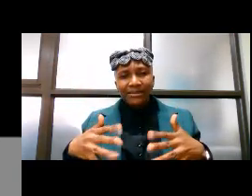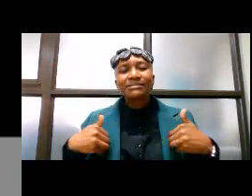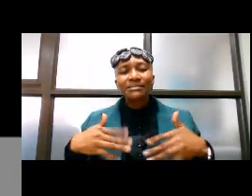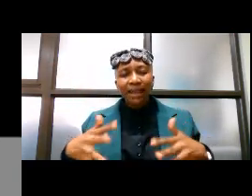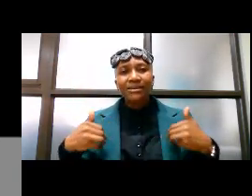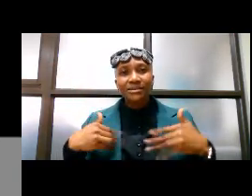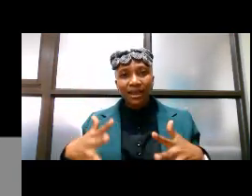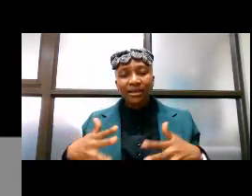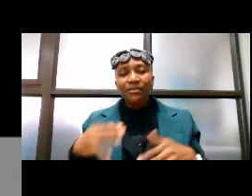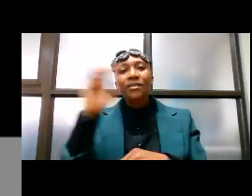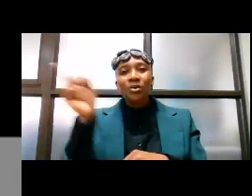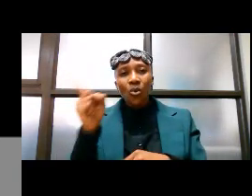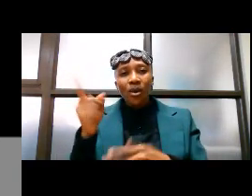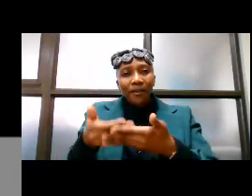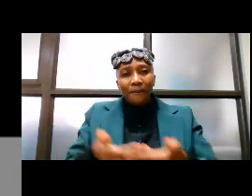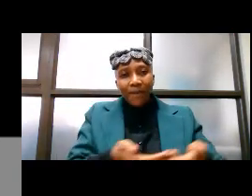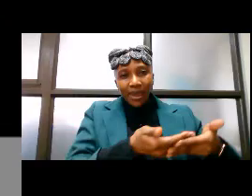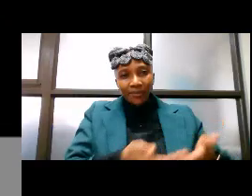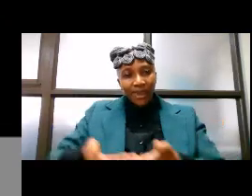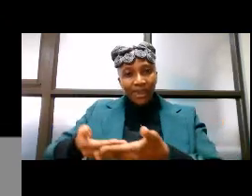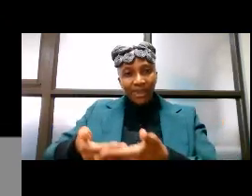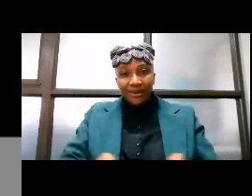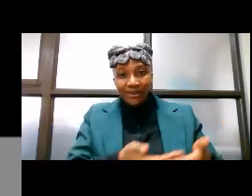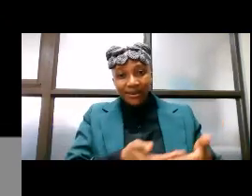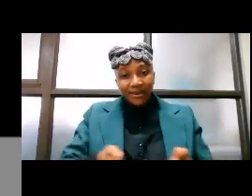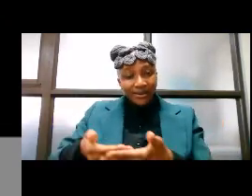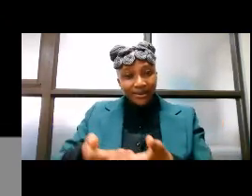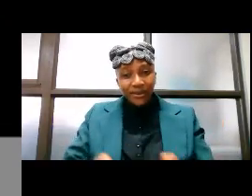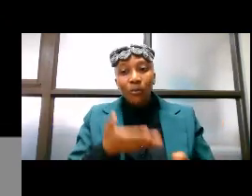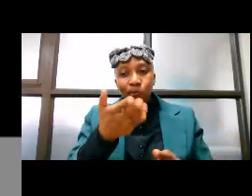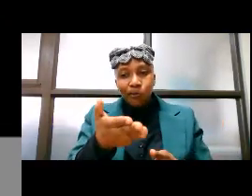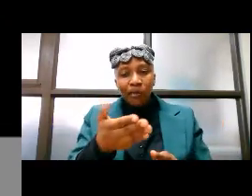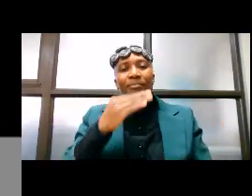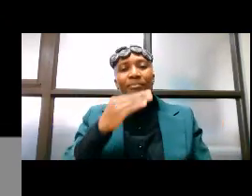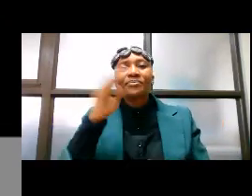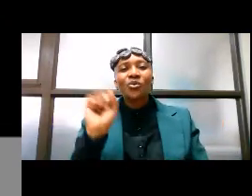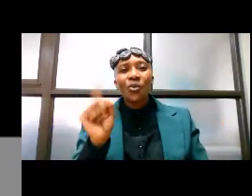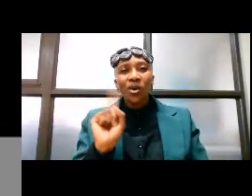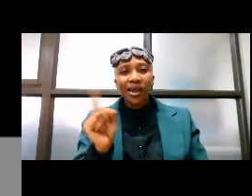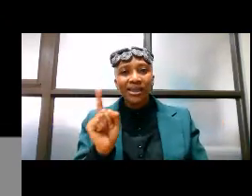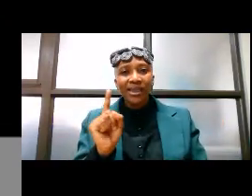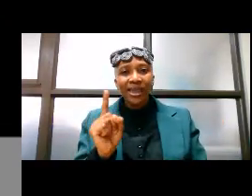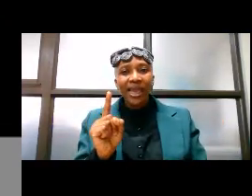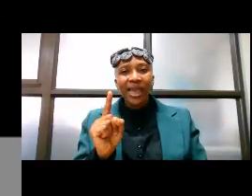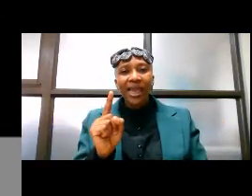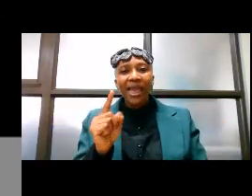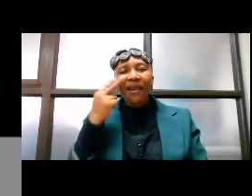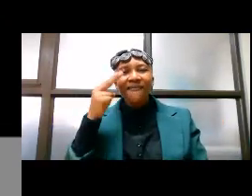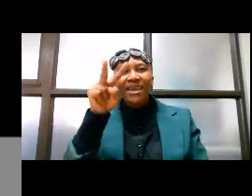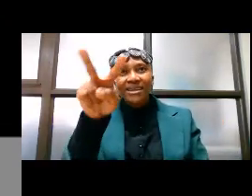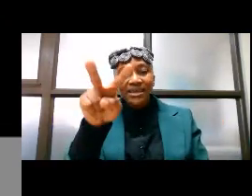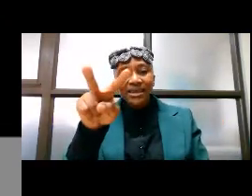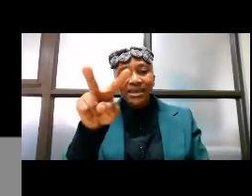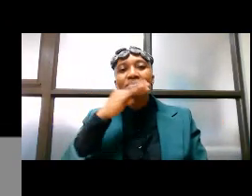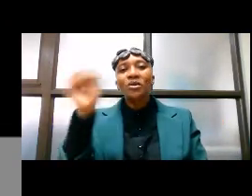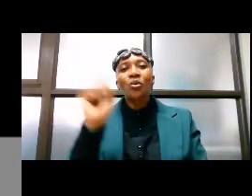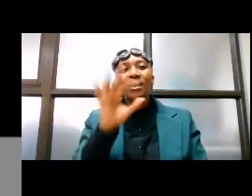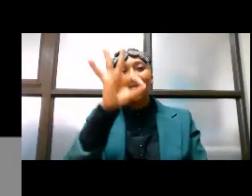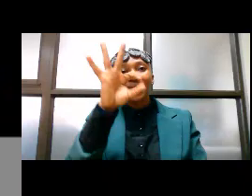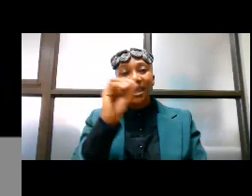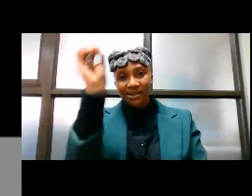when you are a little baby, vision is about 80% of your